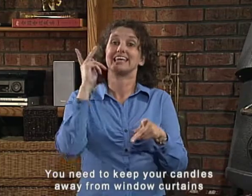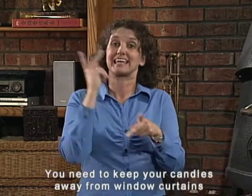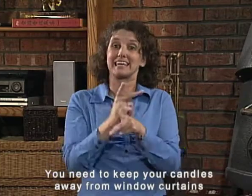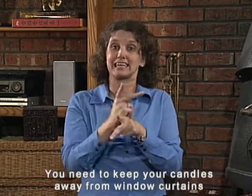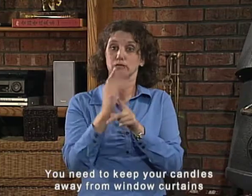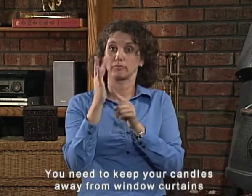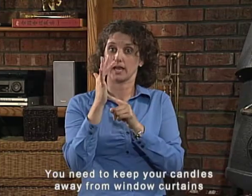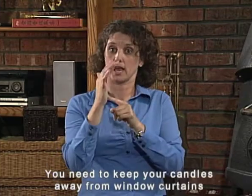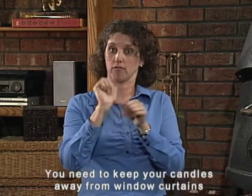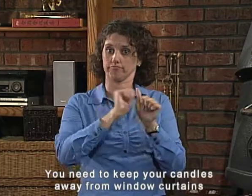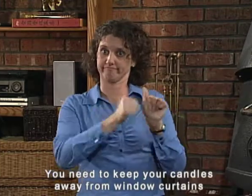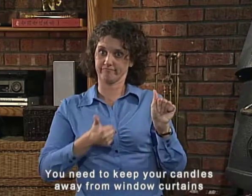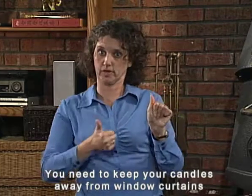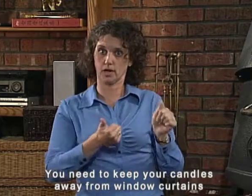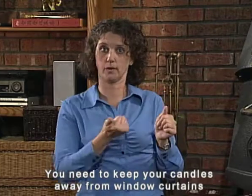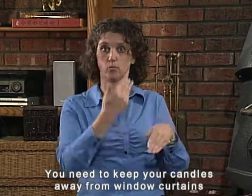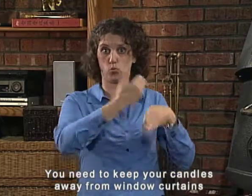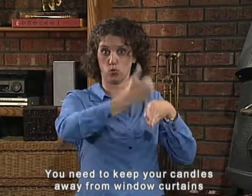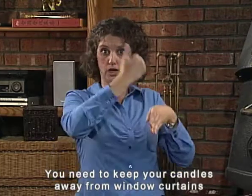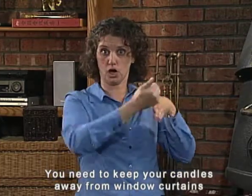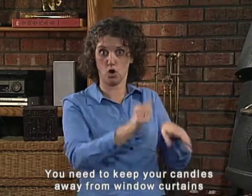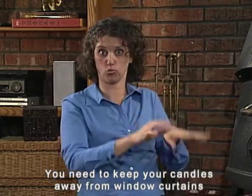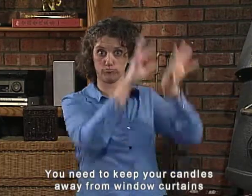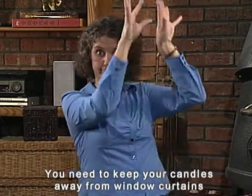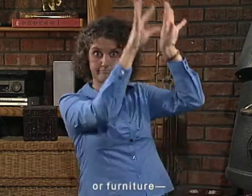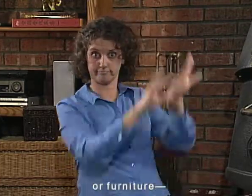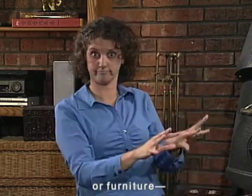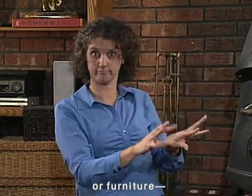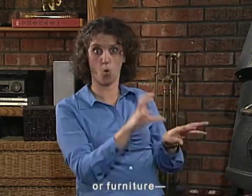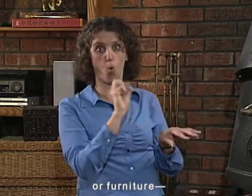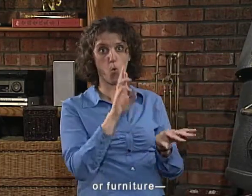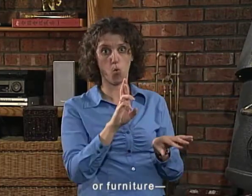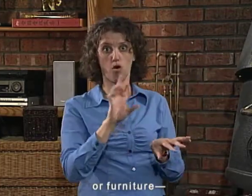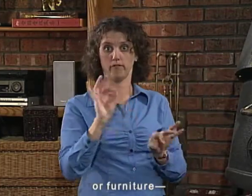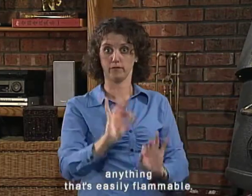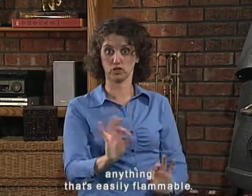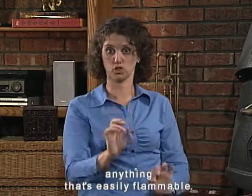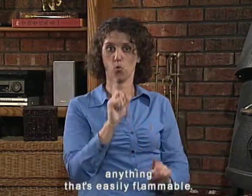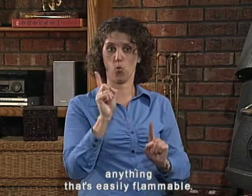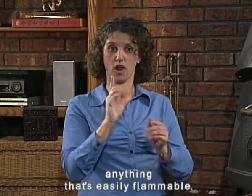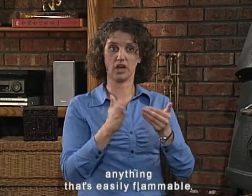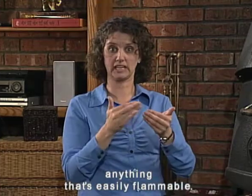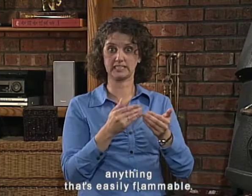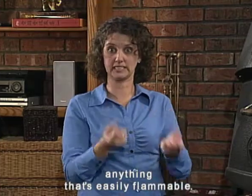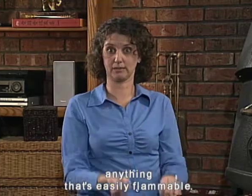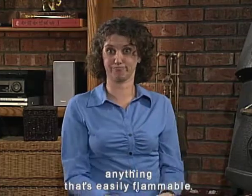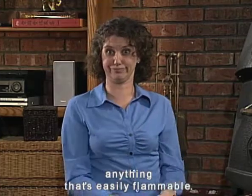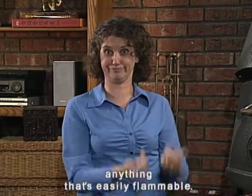You need to keep your candles away from window curtains or furniture, anything that's easily flammable.